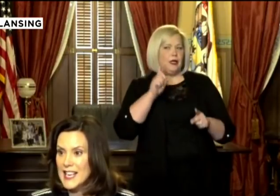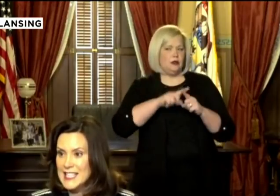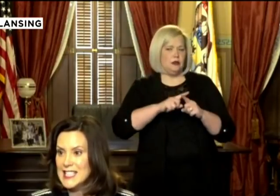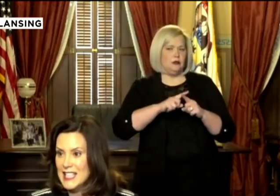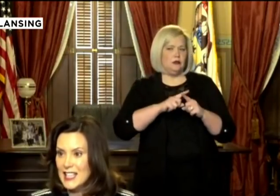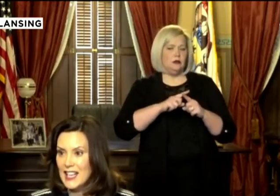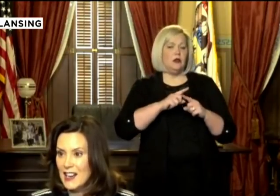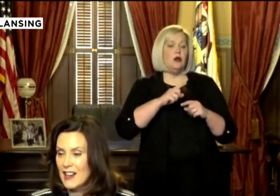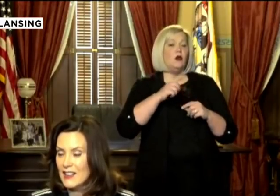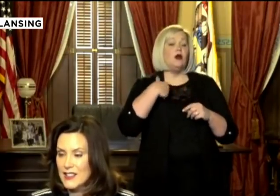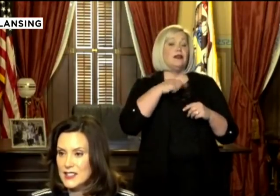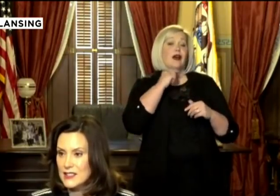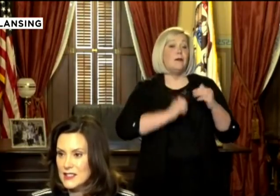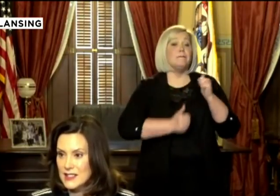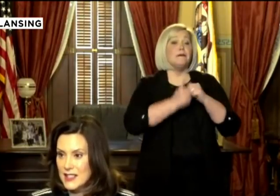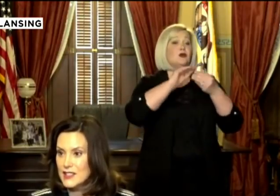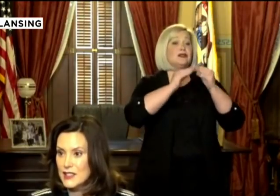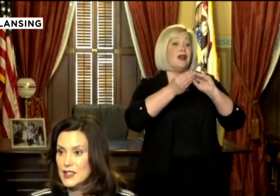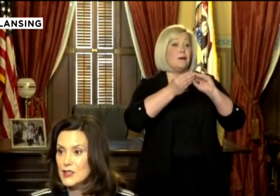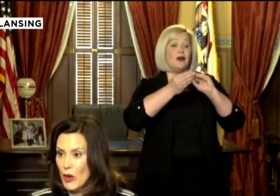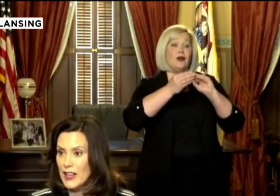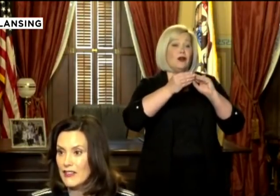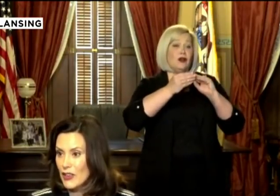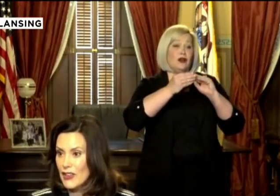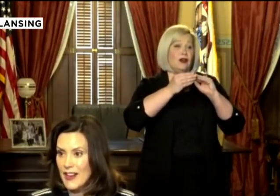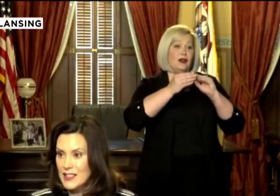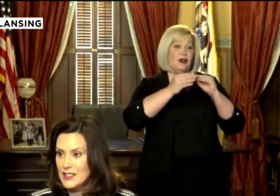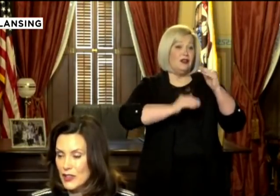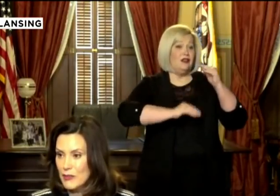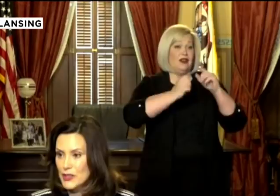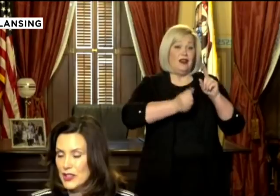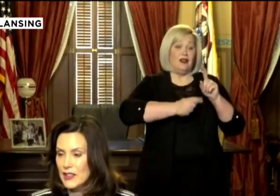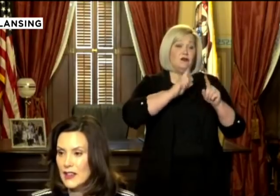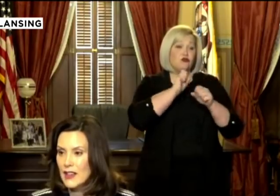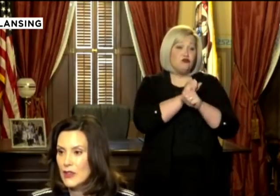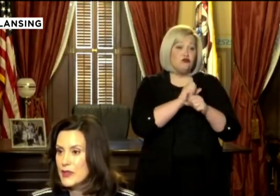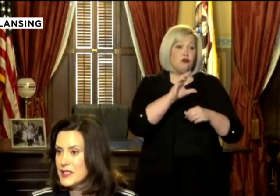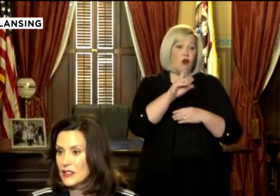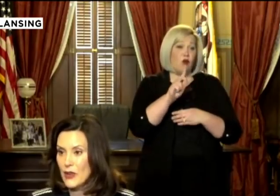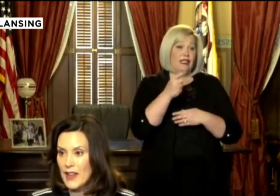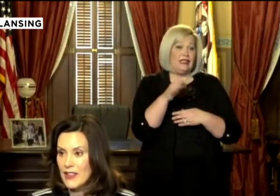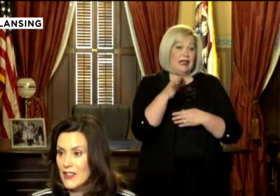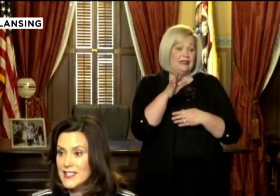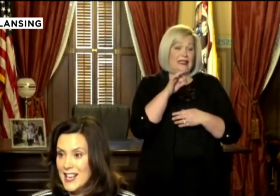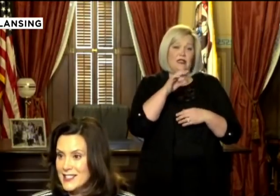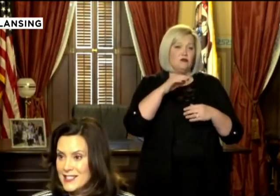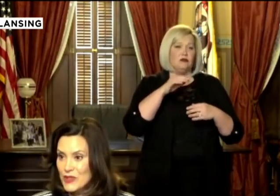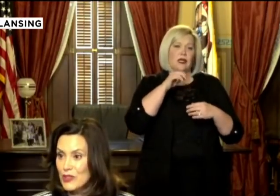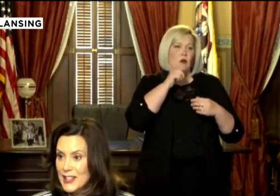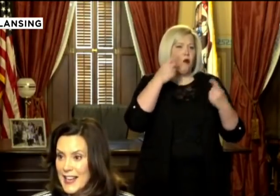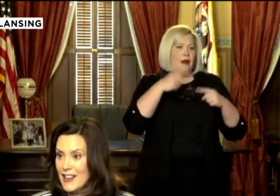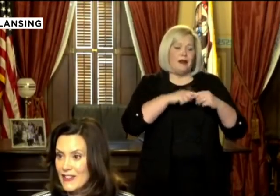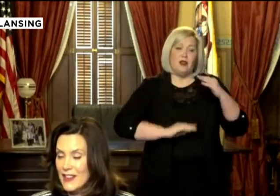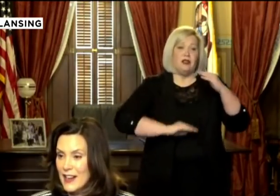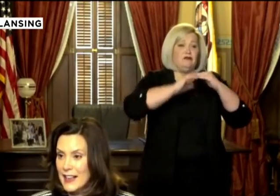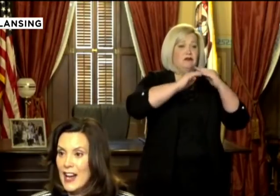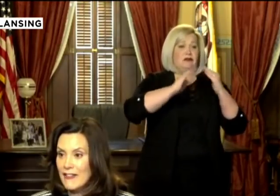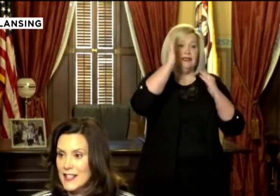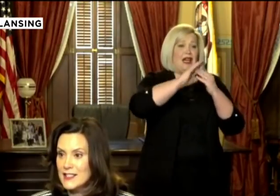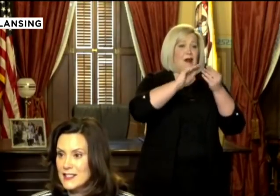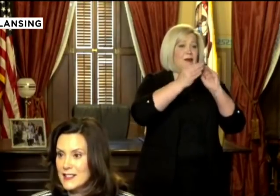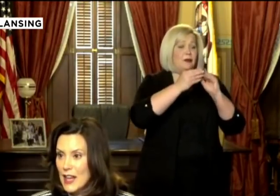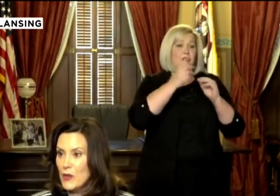of COVID-19, and this disease is spreading very fast here in Michigan. We still don't have enough tests to really